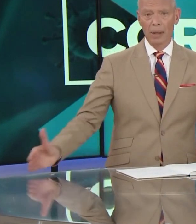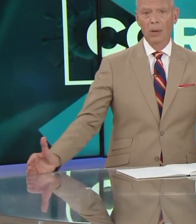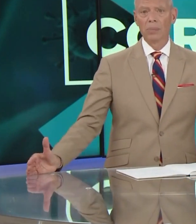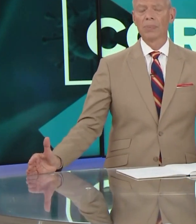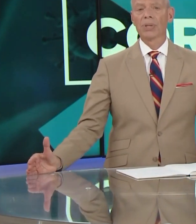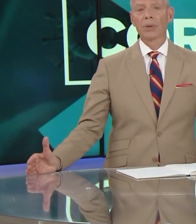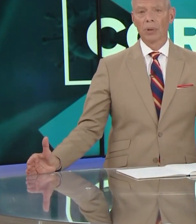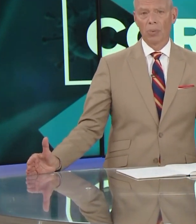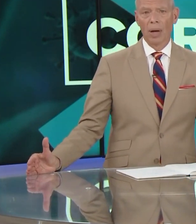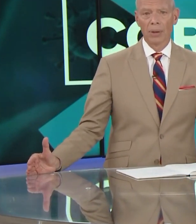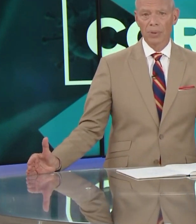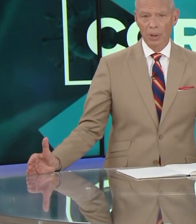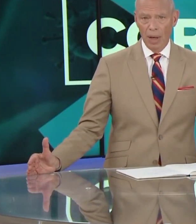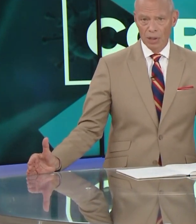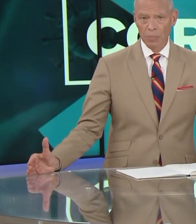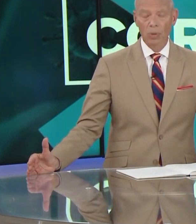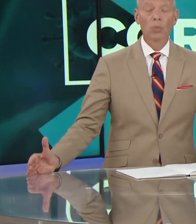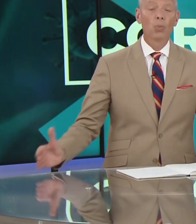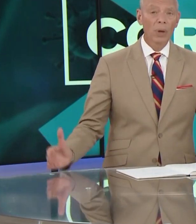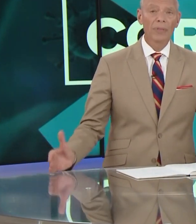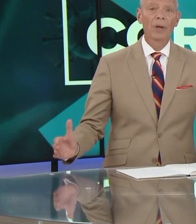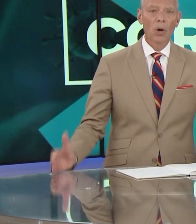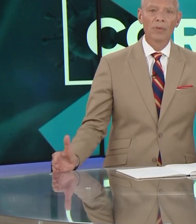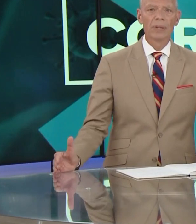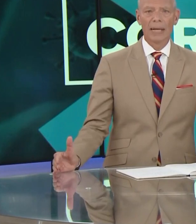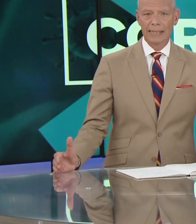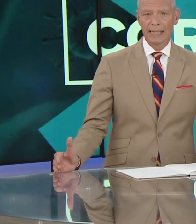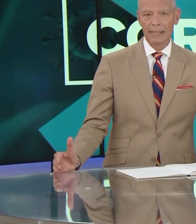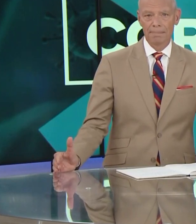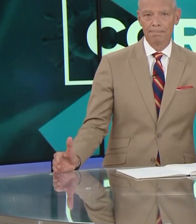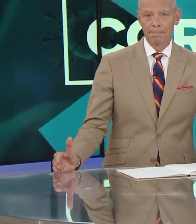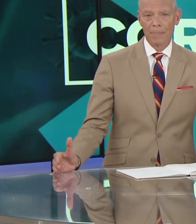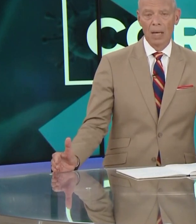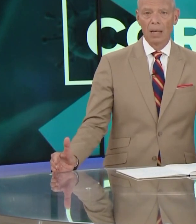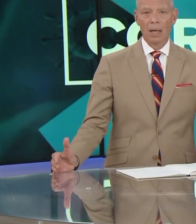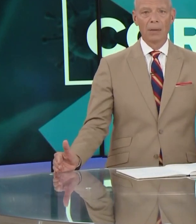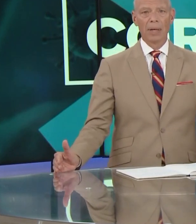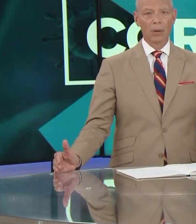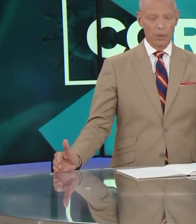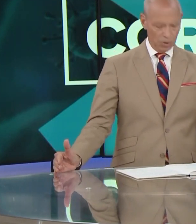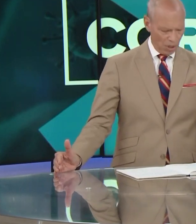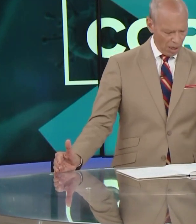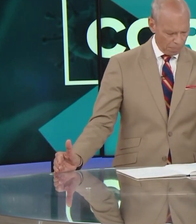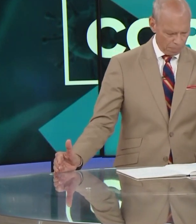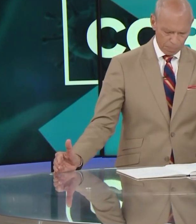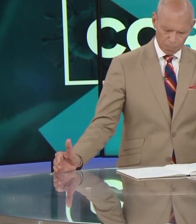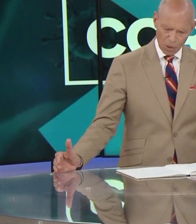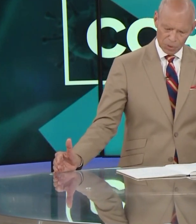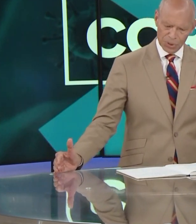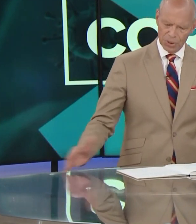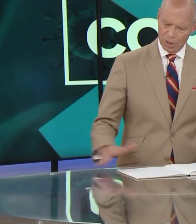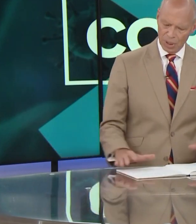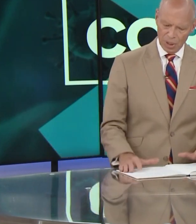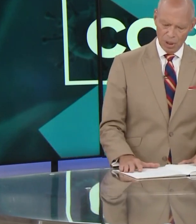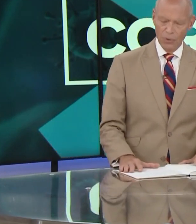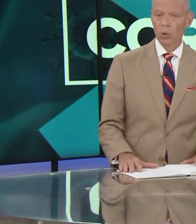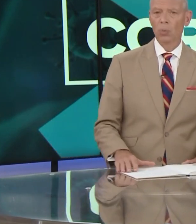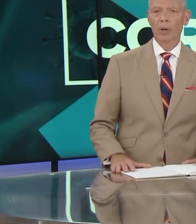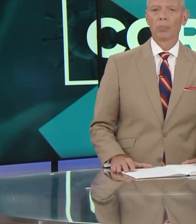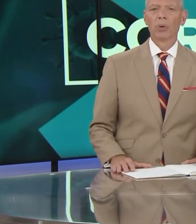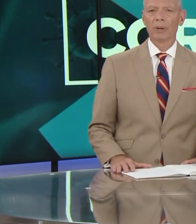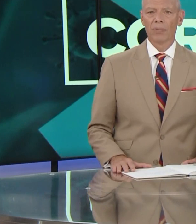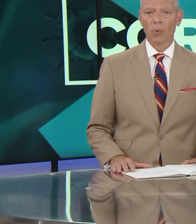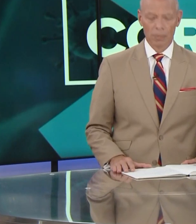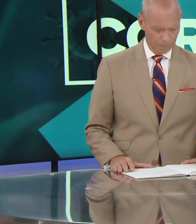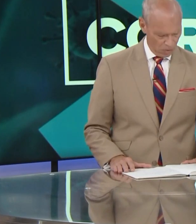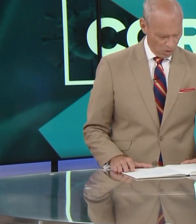is back home. Senator Pryor is in the hospital with COVID-19. And they are at the topmost of who we